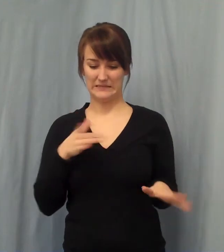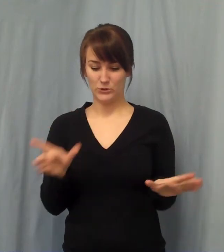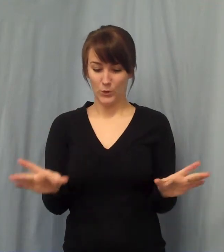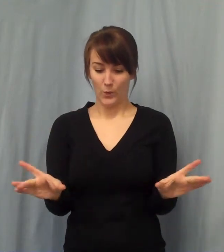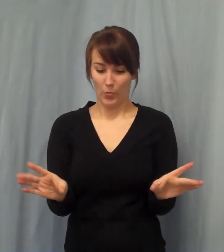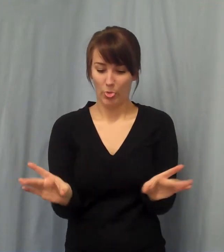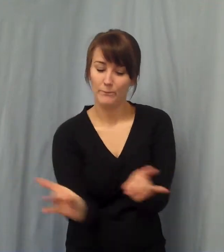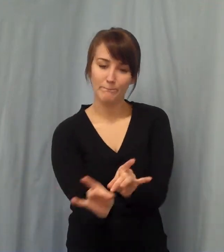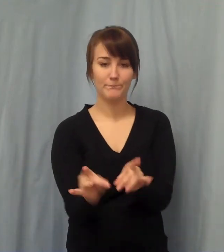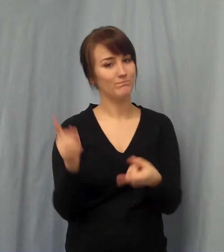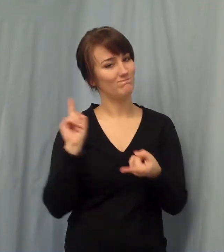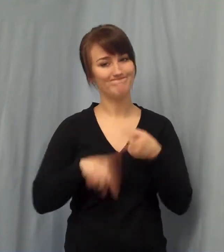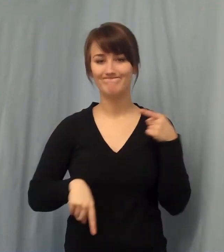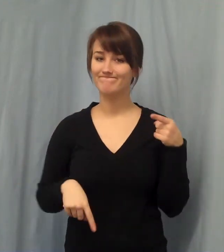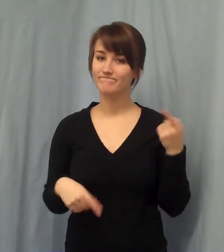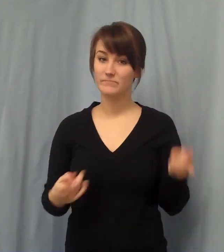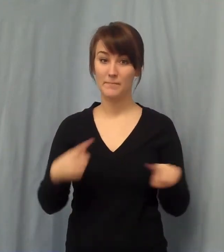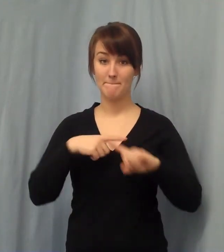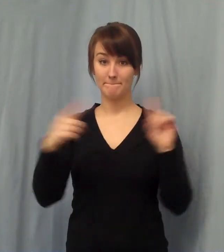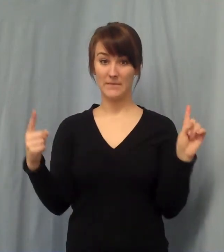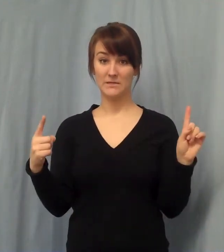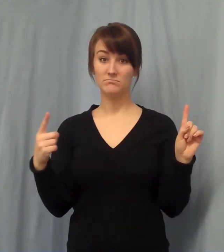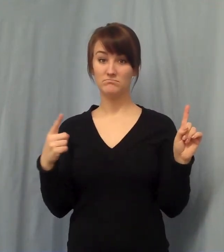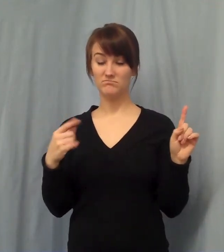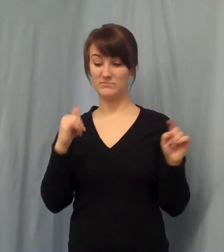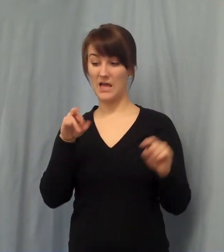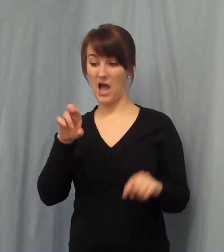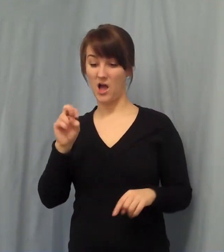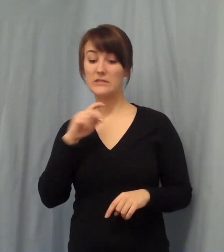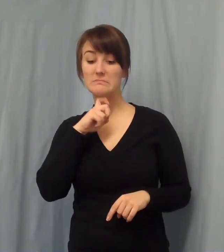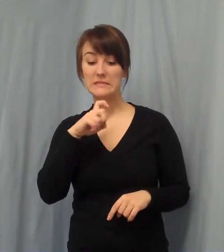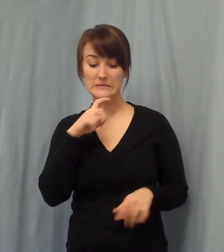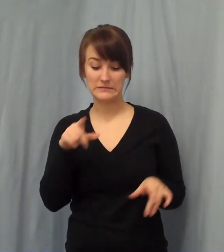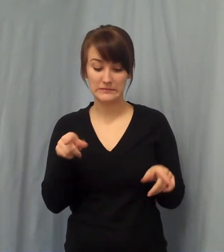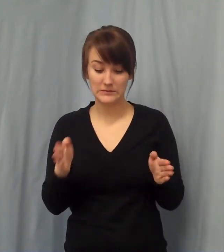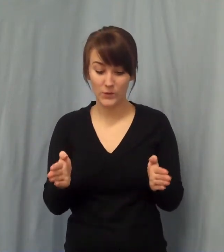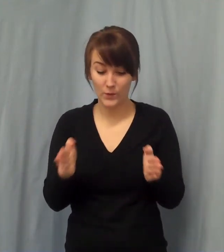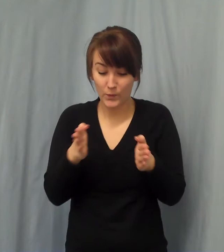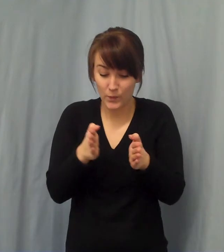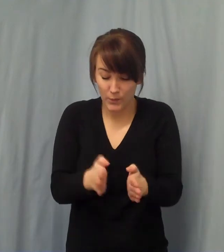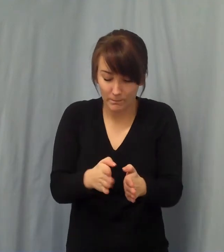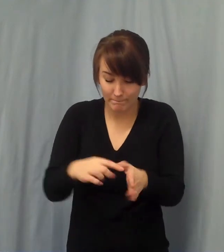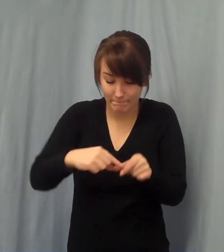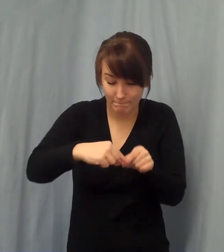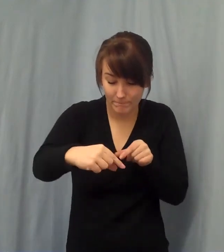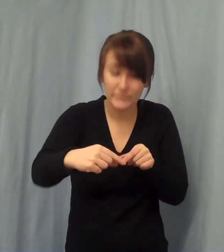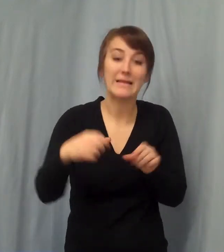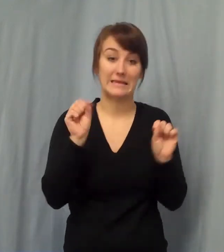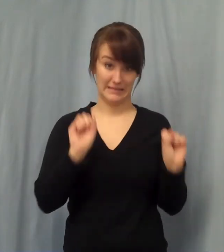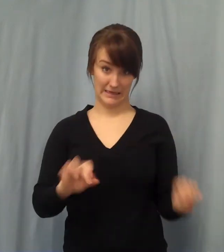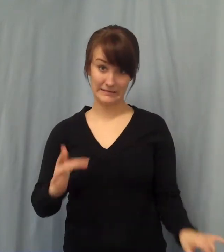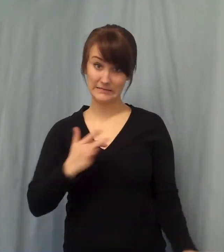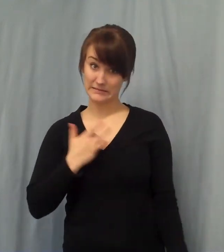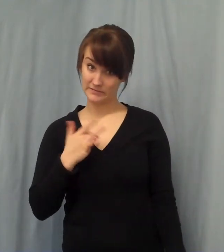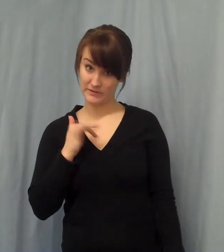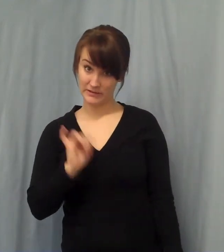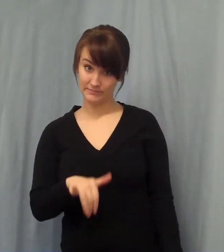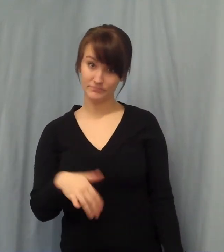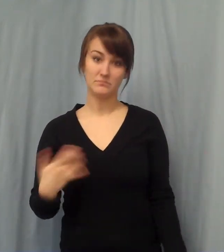iron filings that are right here, they're close enough, they feel it. Now, what can you tell me is happening at the poles? First of all, where